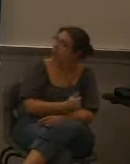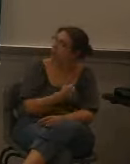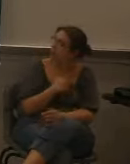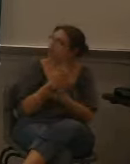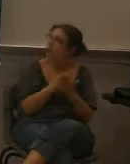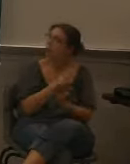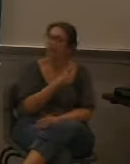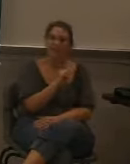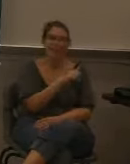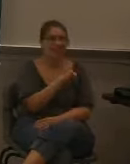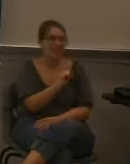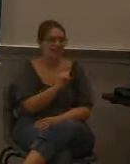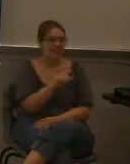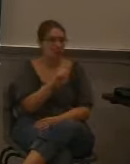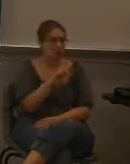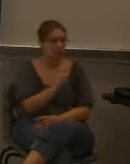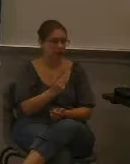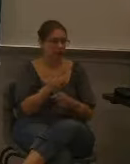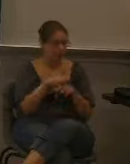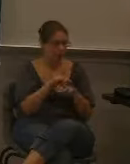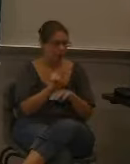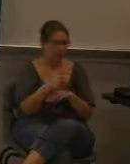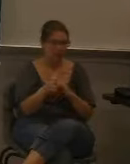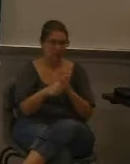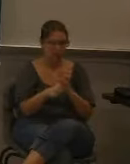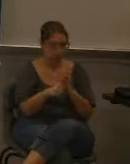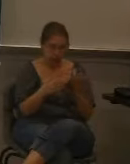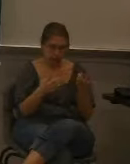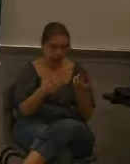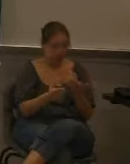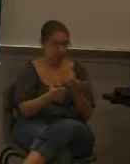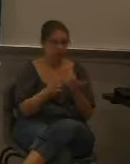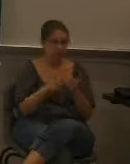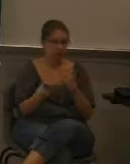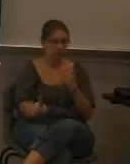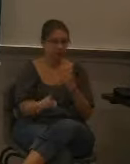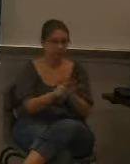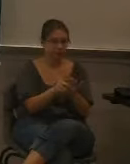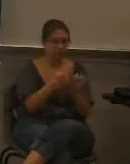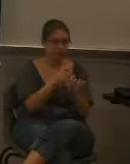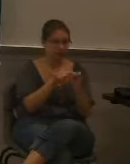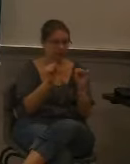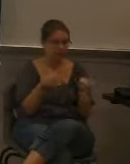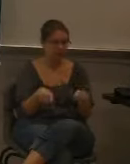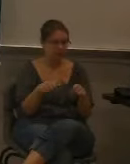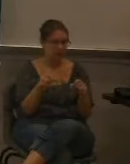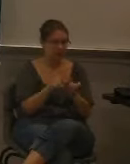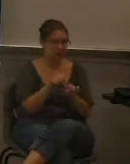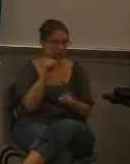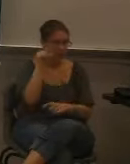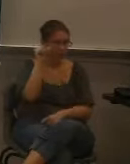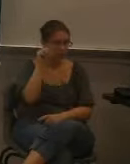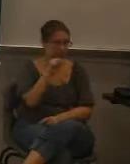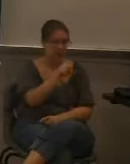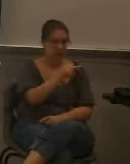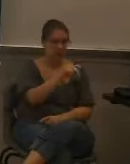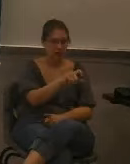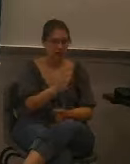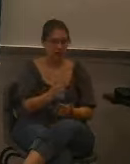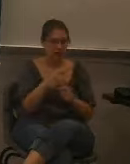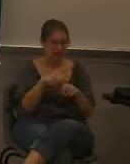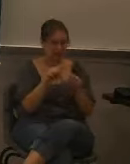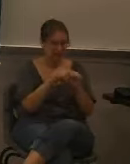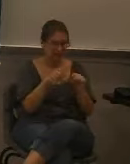caddis larvae live on the sediments, and they excreted. They emerged from the system as adults. The snails lived in the system,